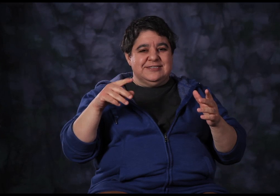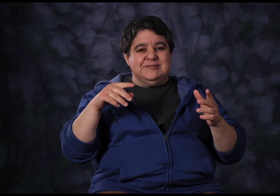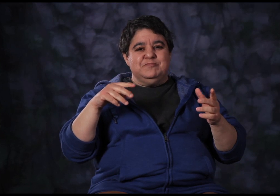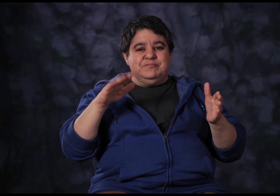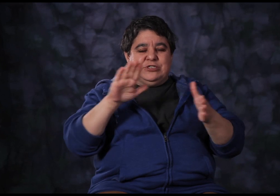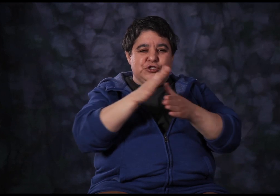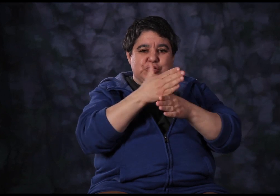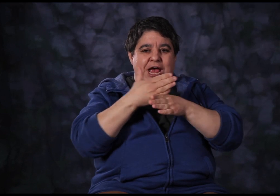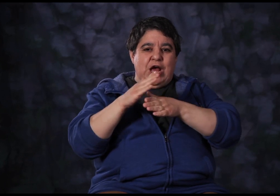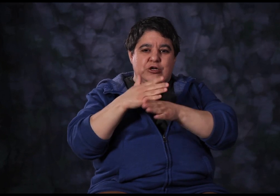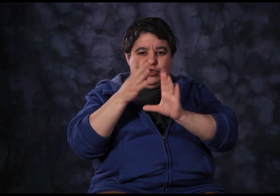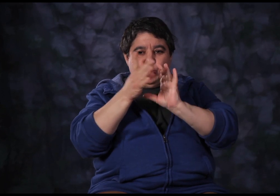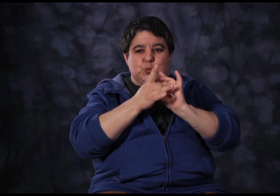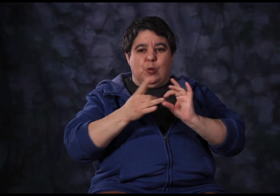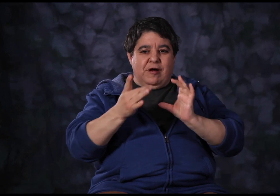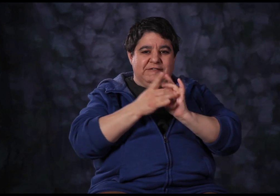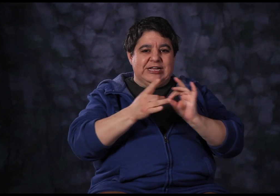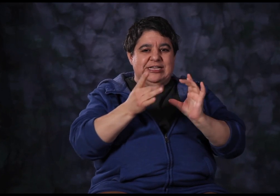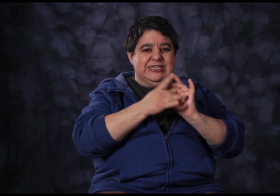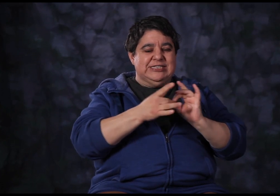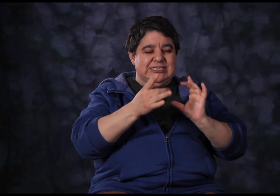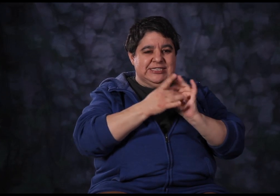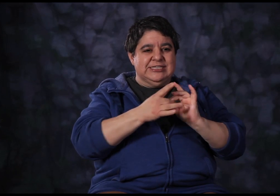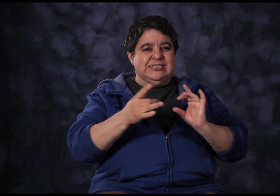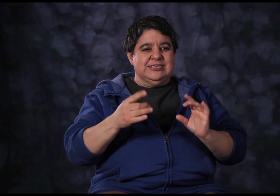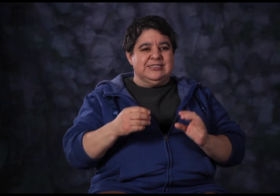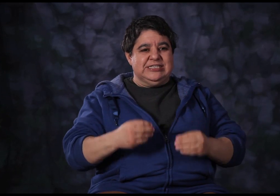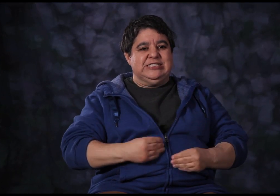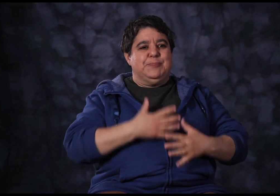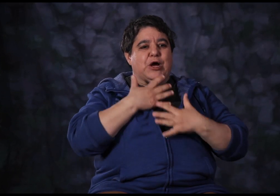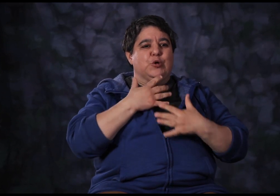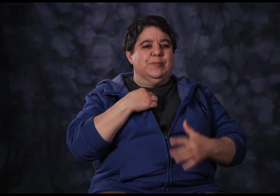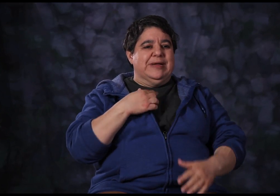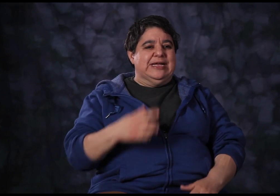their experiences, I am in return inspired.